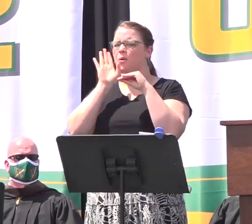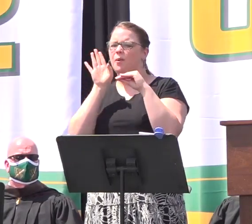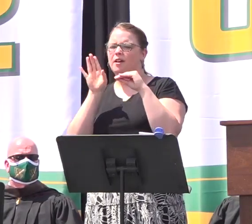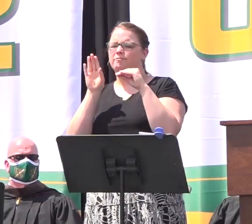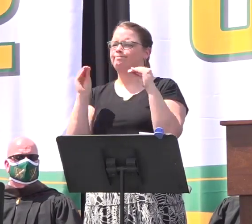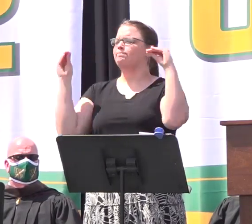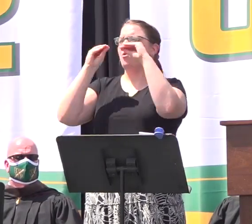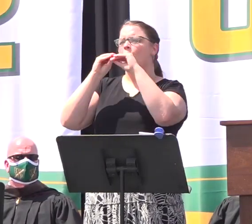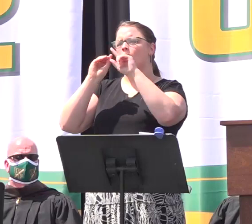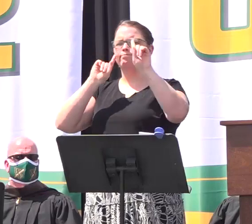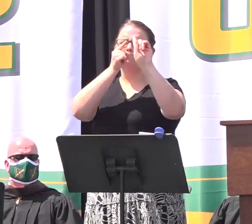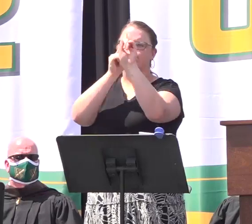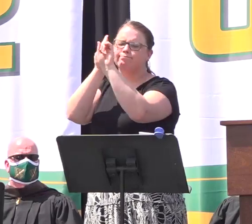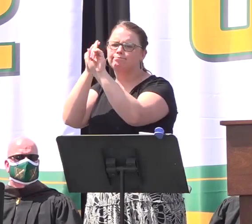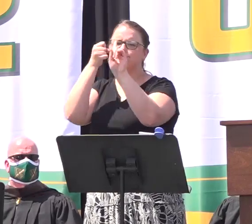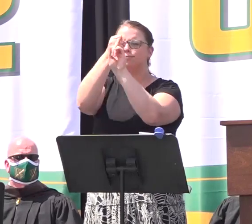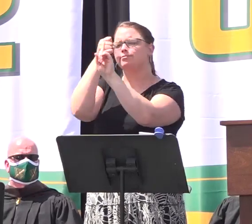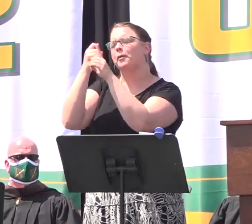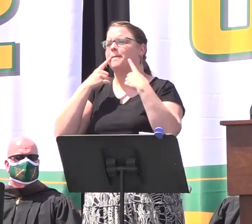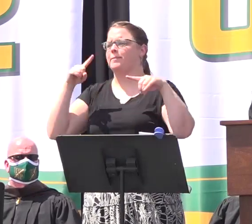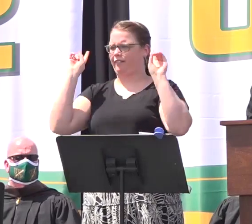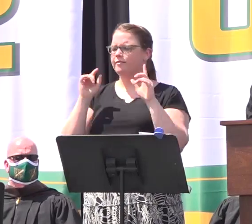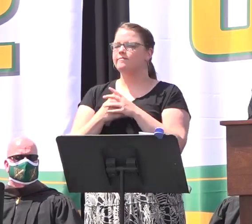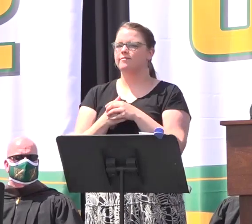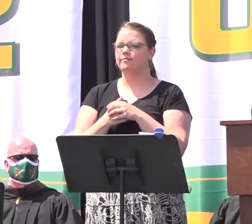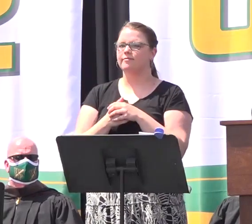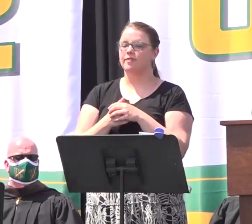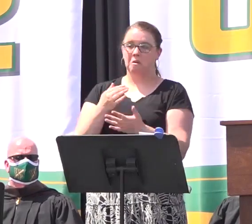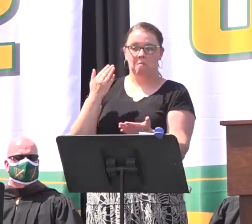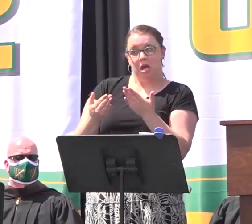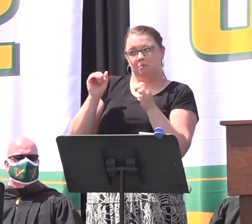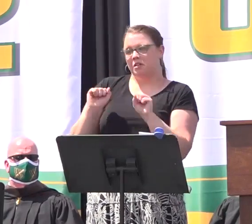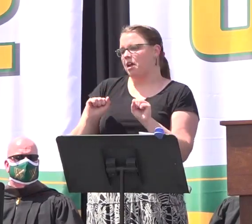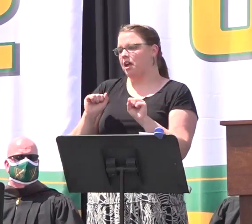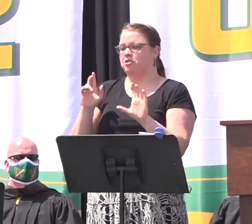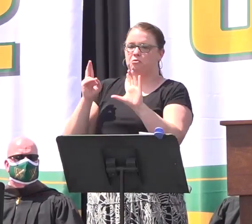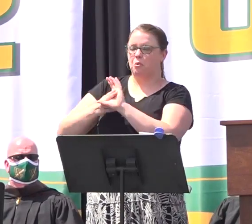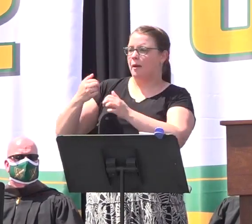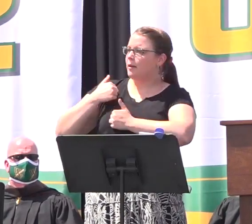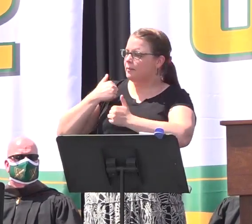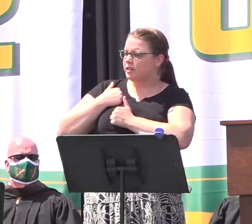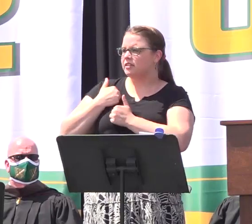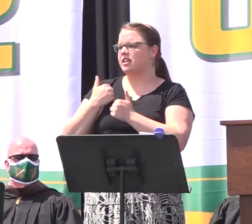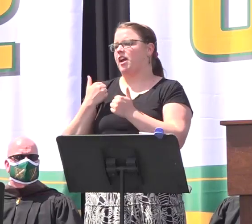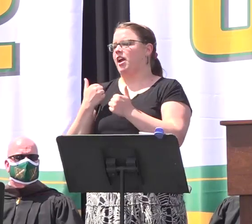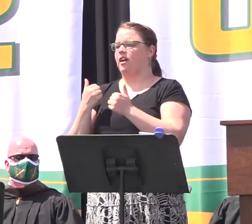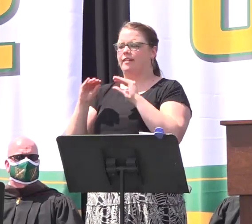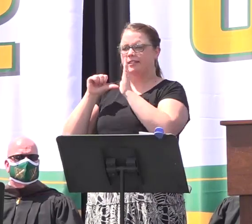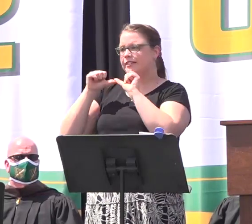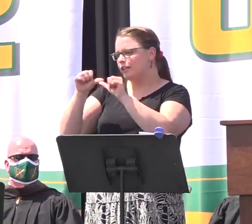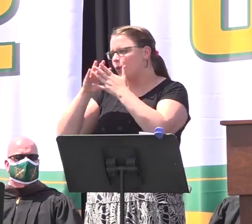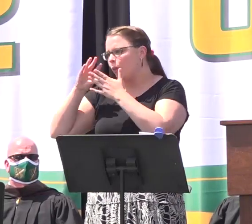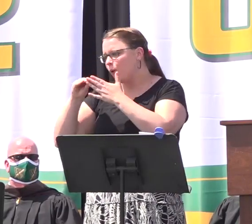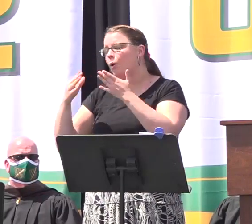ambitions. Continue your education in the military perhaps, or maybe a 2 or 4-year college, including